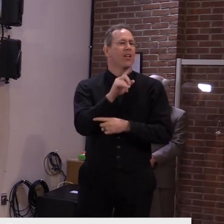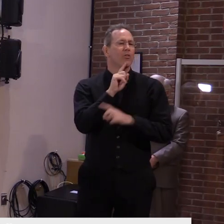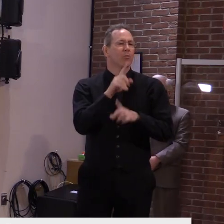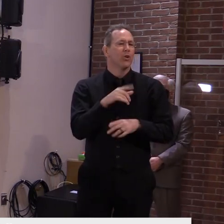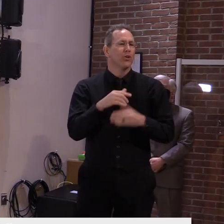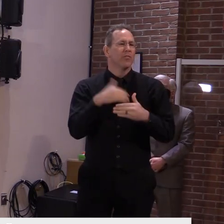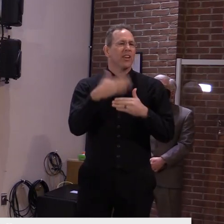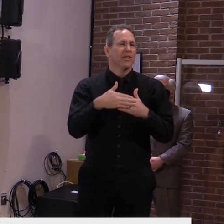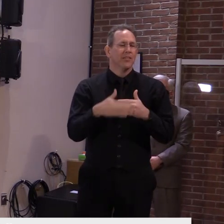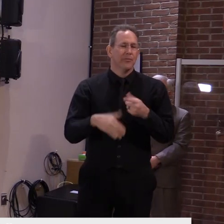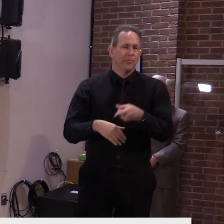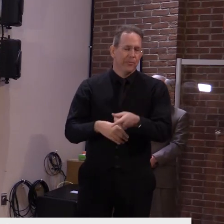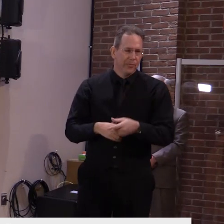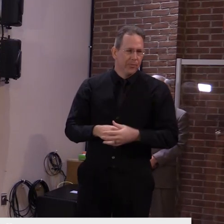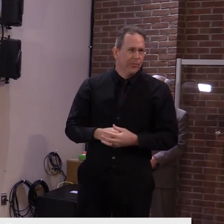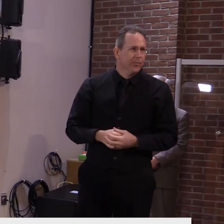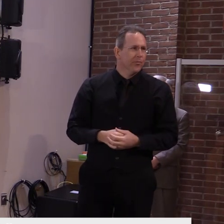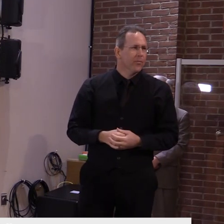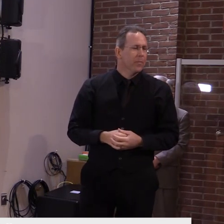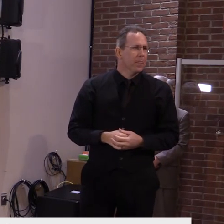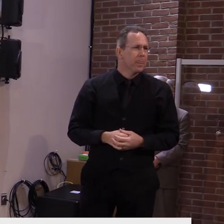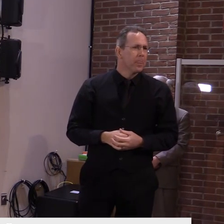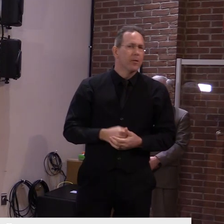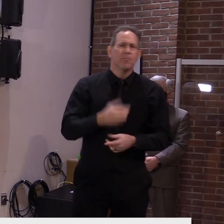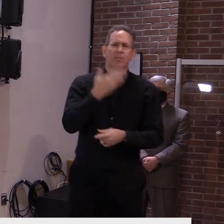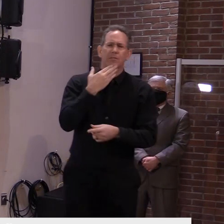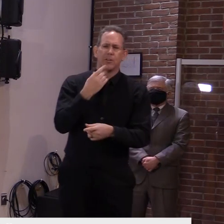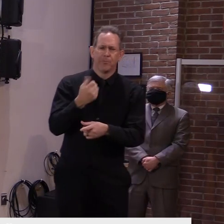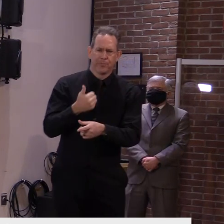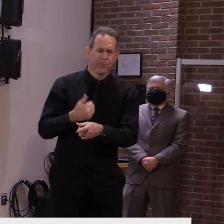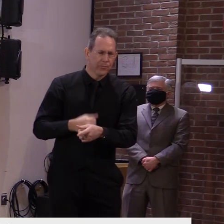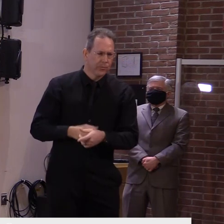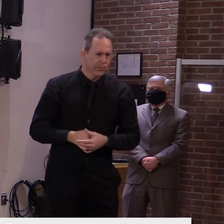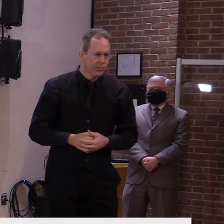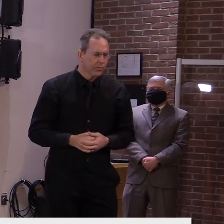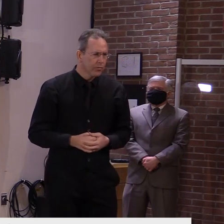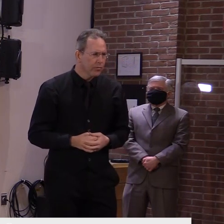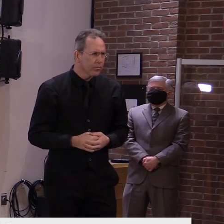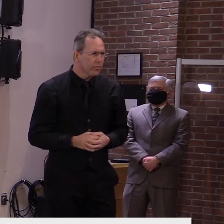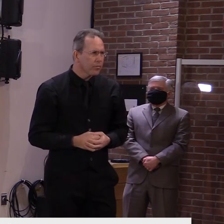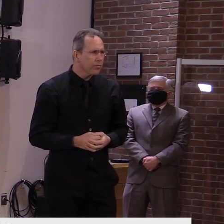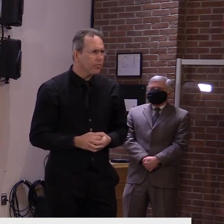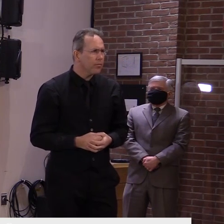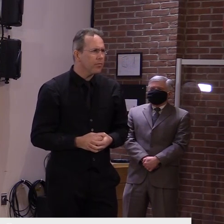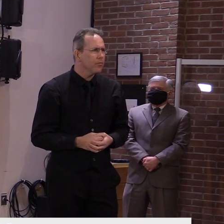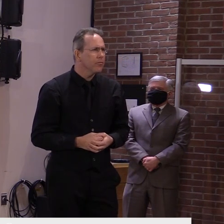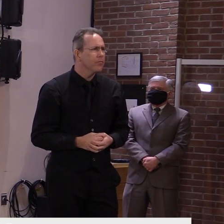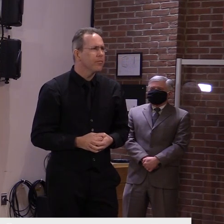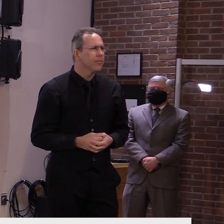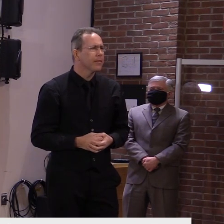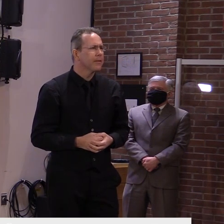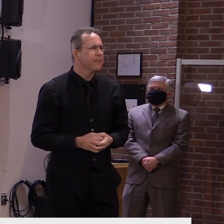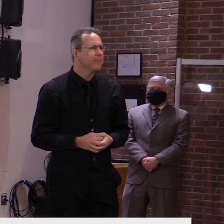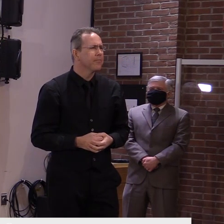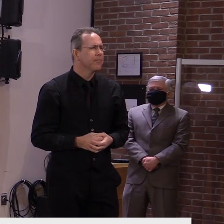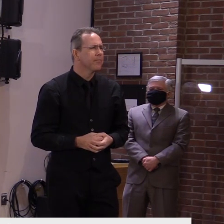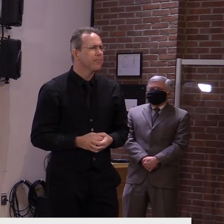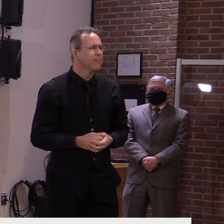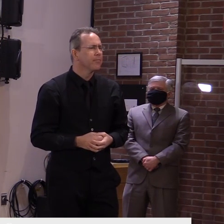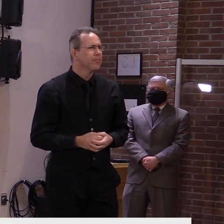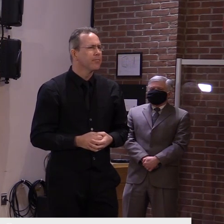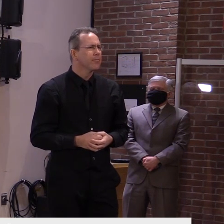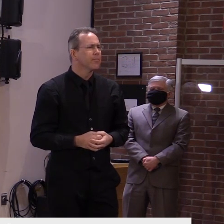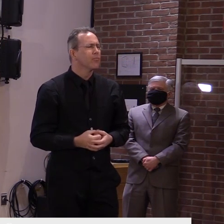Hi. Thanks for taking my call. I want to follow up quickly on Lisa Rathke's question about Stowe. What's going on in Londonderry and